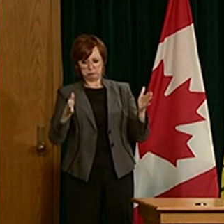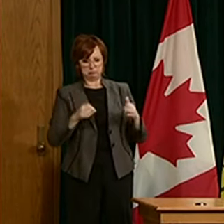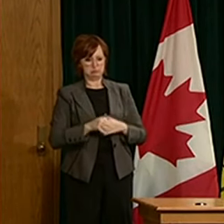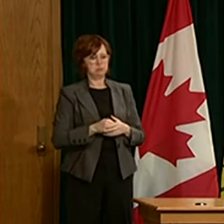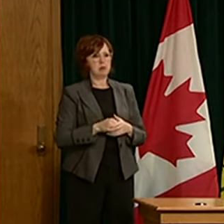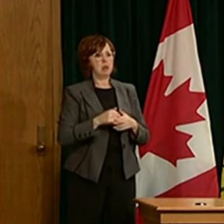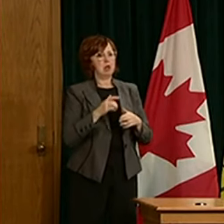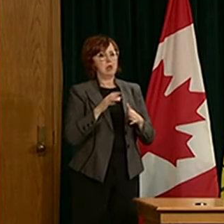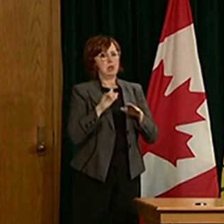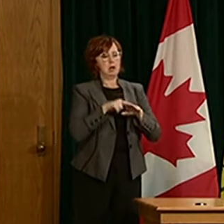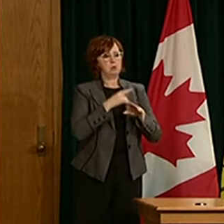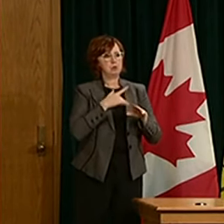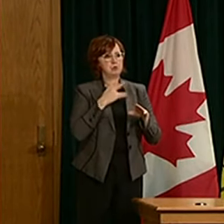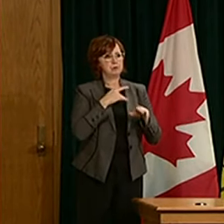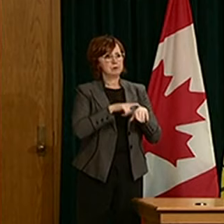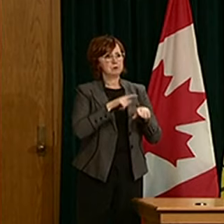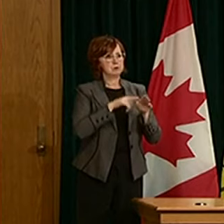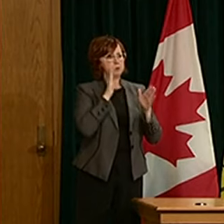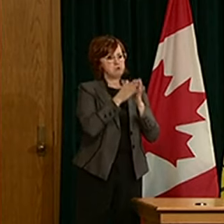deaths?